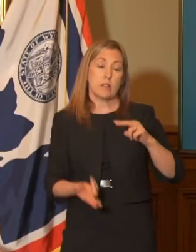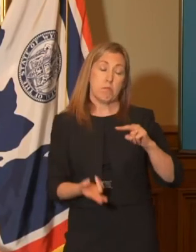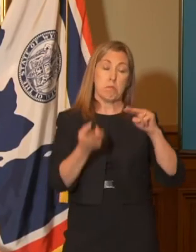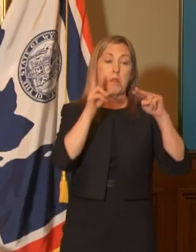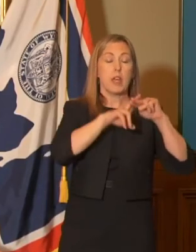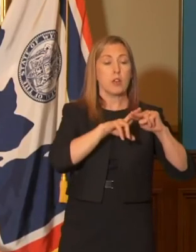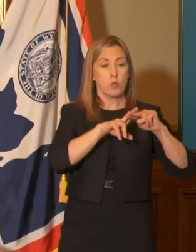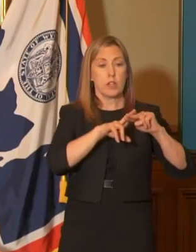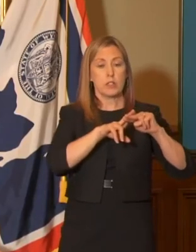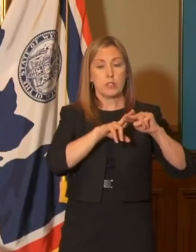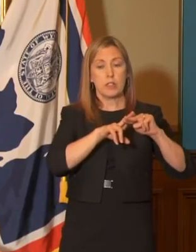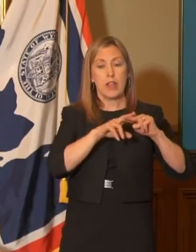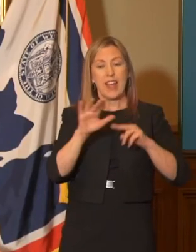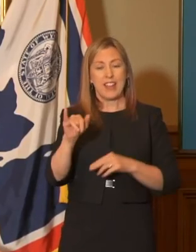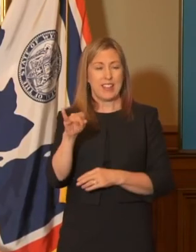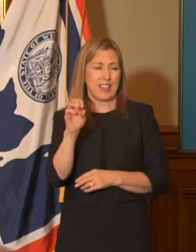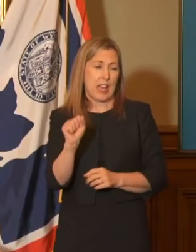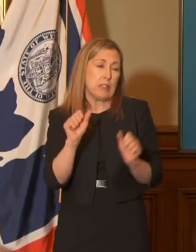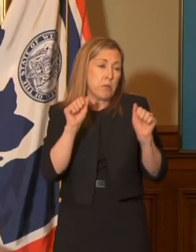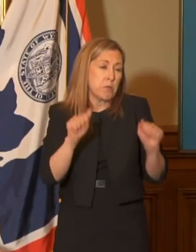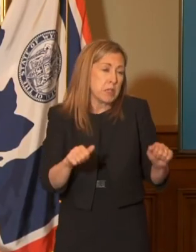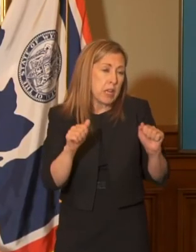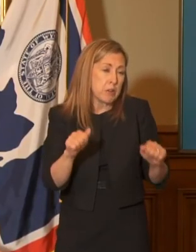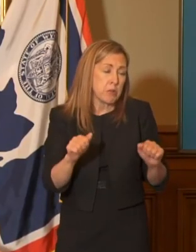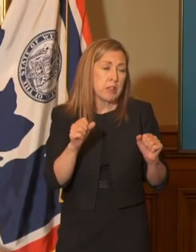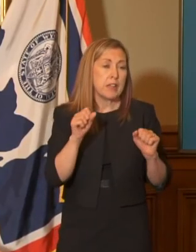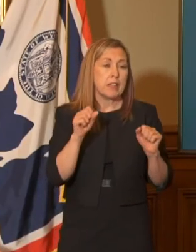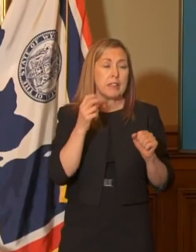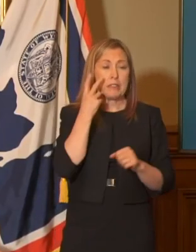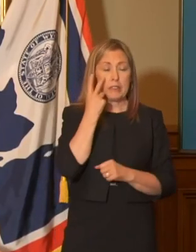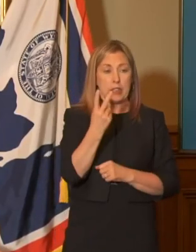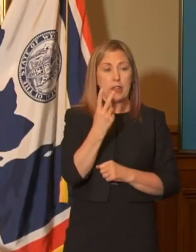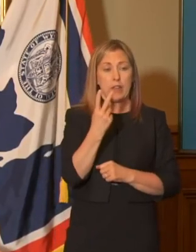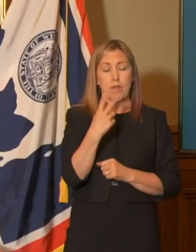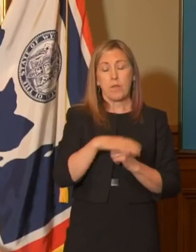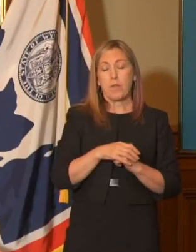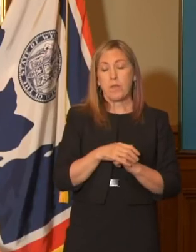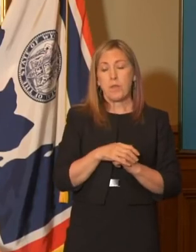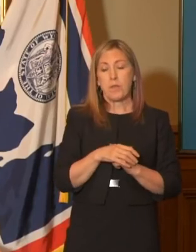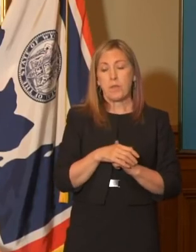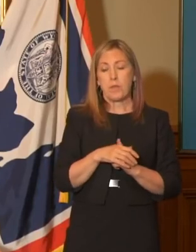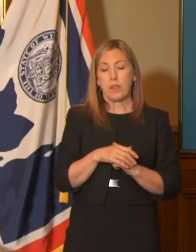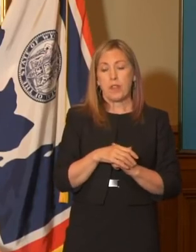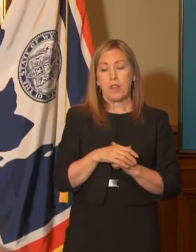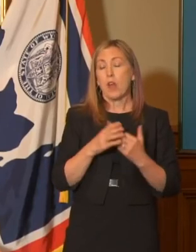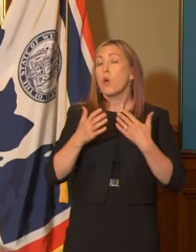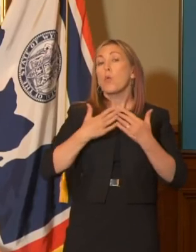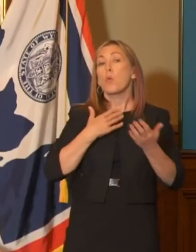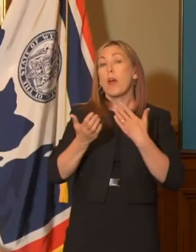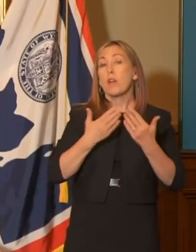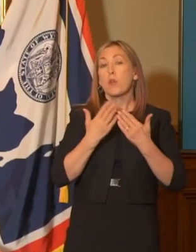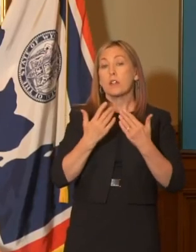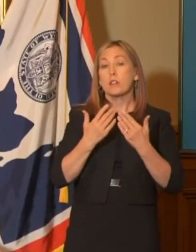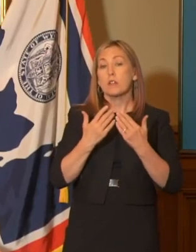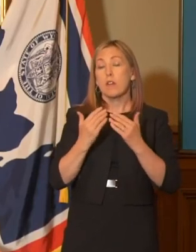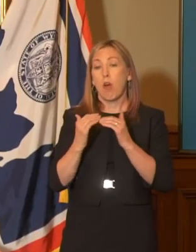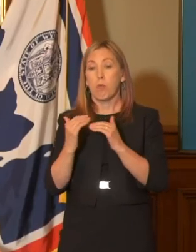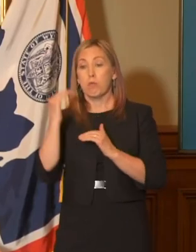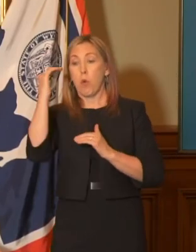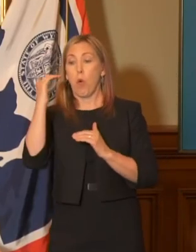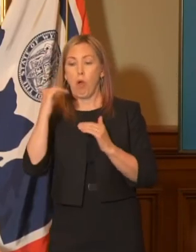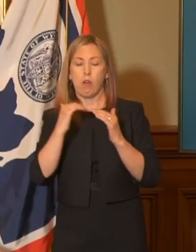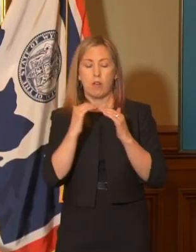that we could potentially see. And in terms of the model, you know, whether it would be greater or lesser